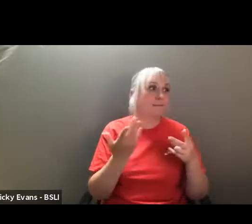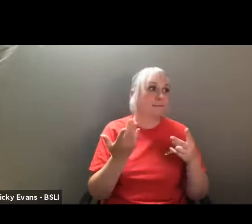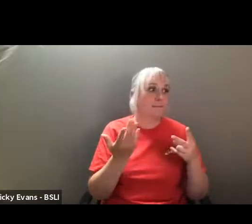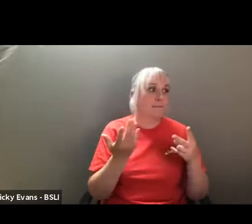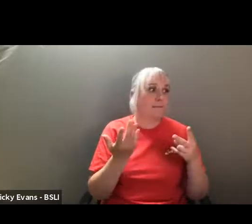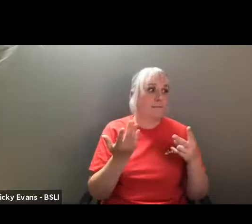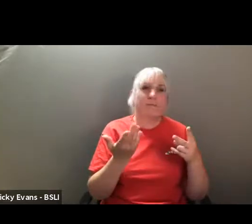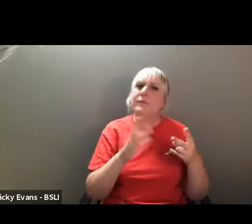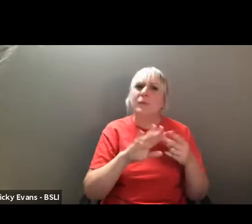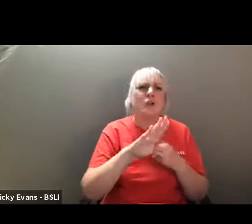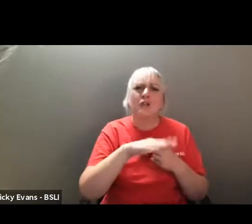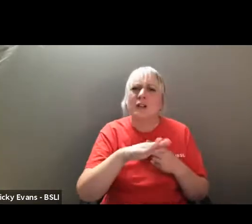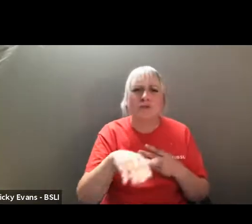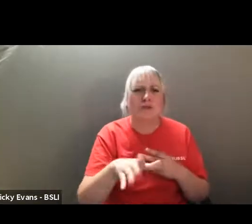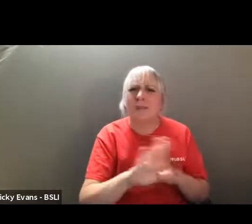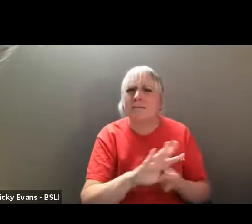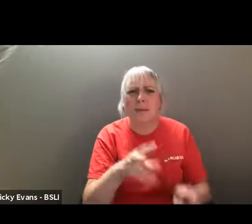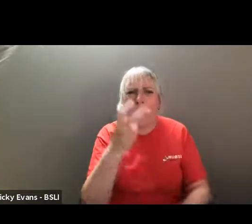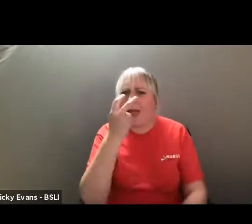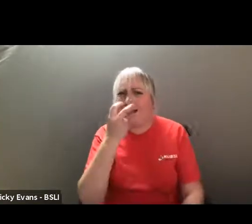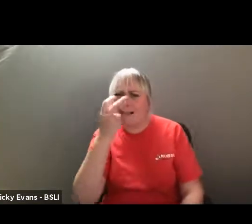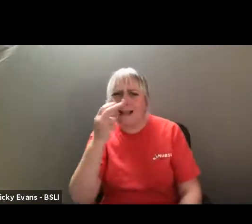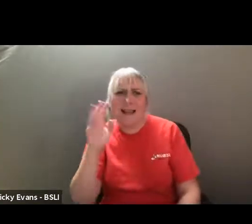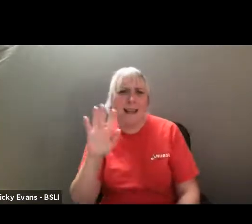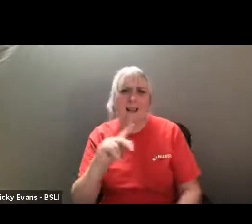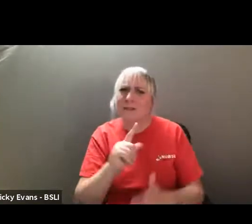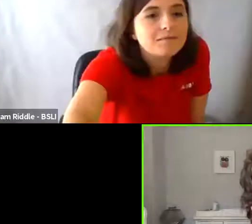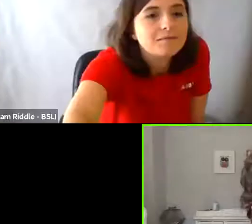talking about children, elderly people, disabled people.